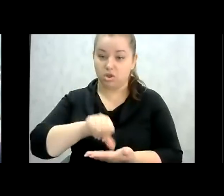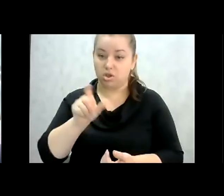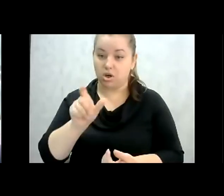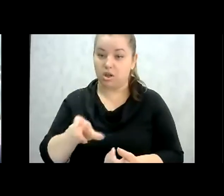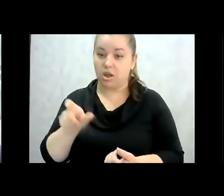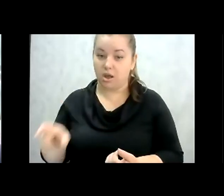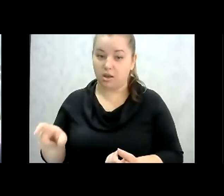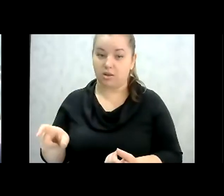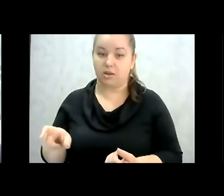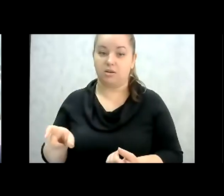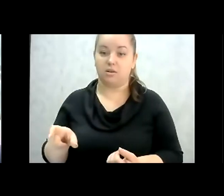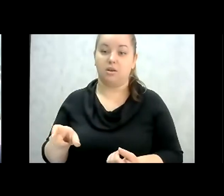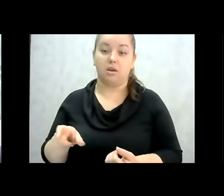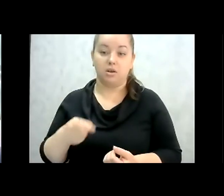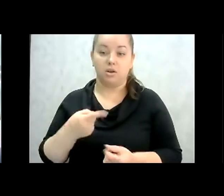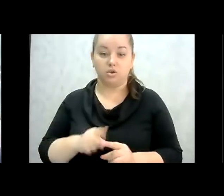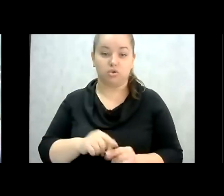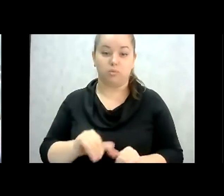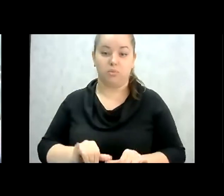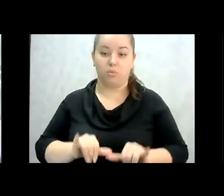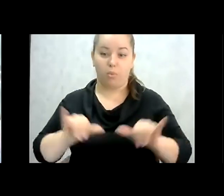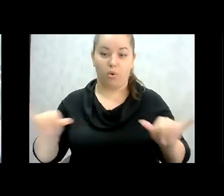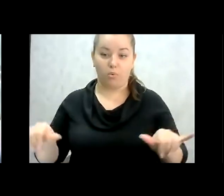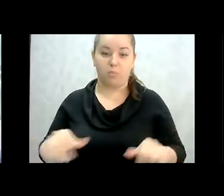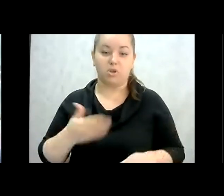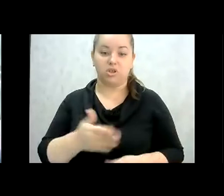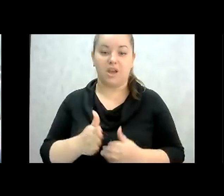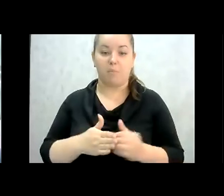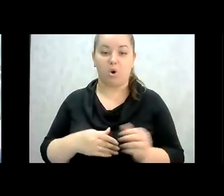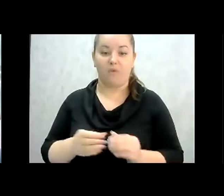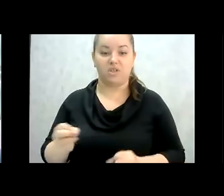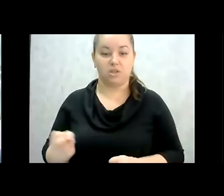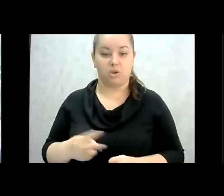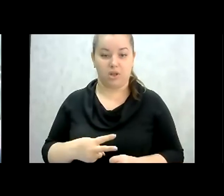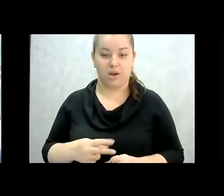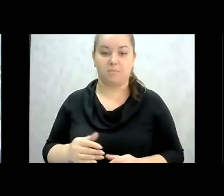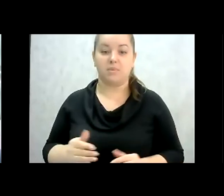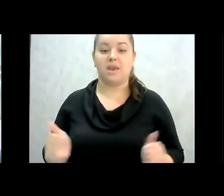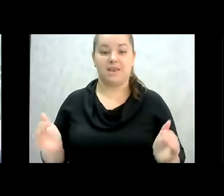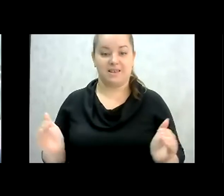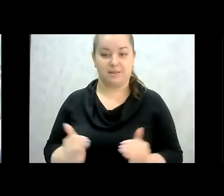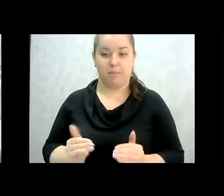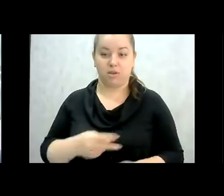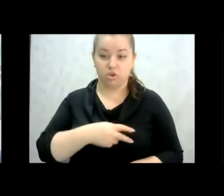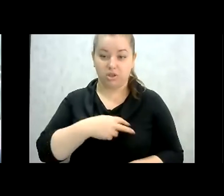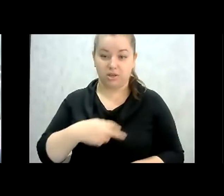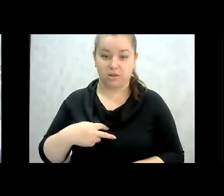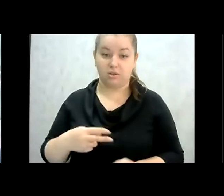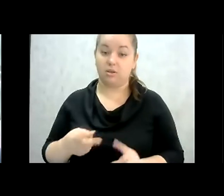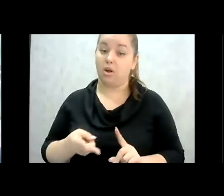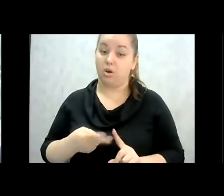Second recommendation, which also is something that we've mentioned several times in the past, is the fact that independent